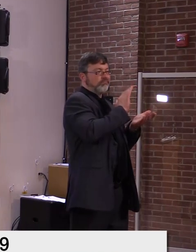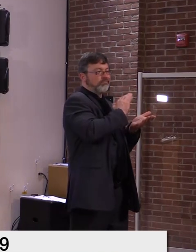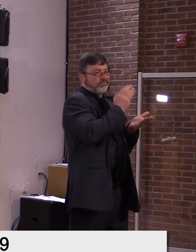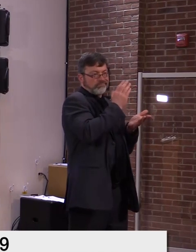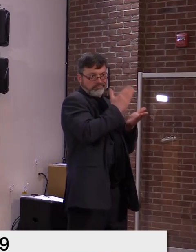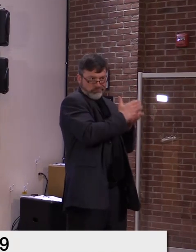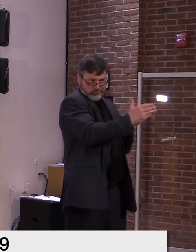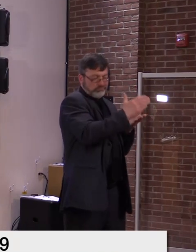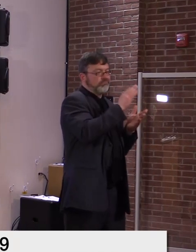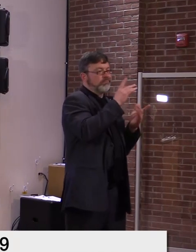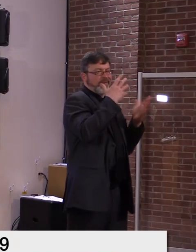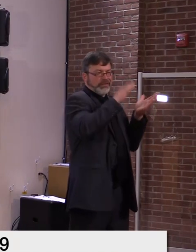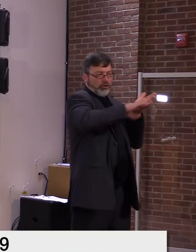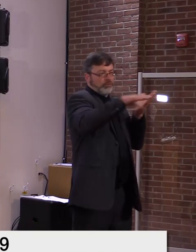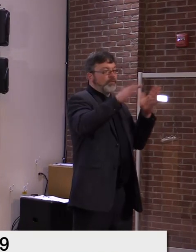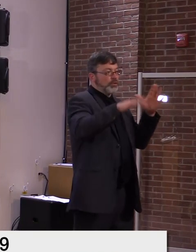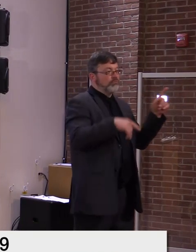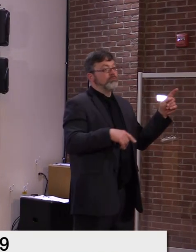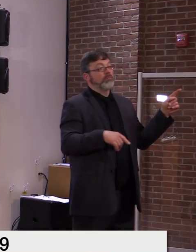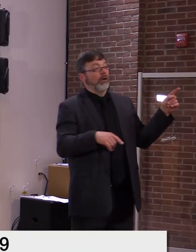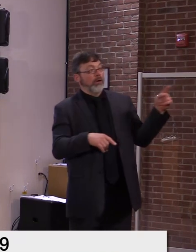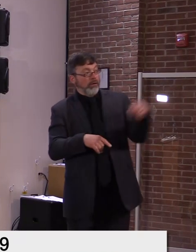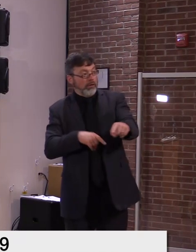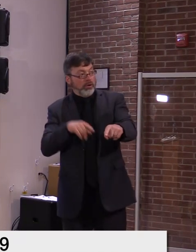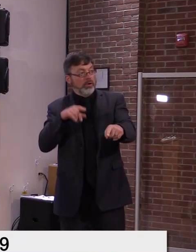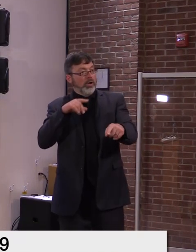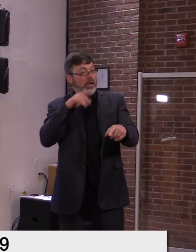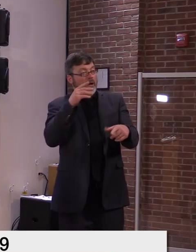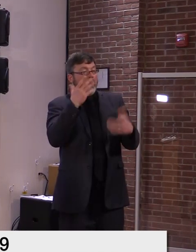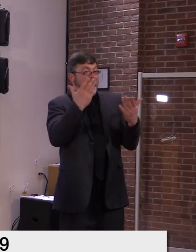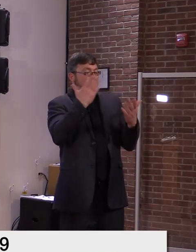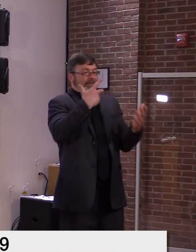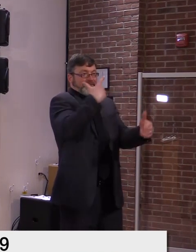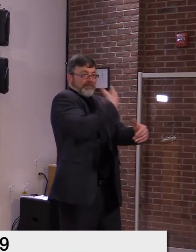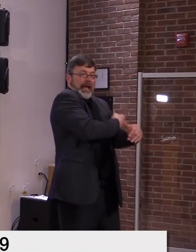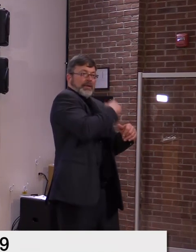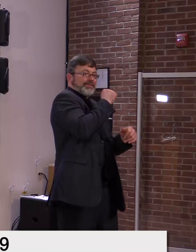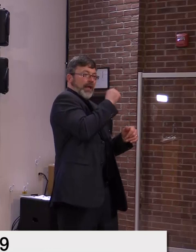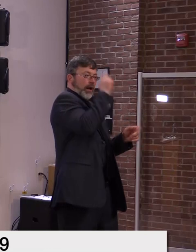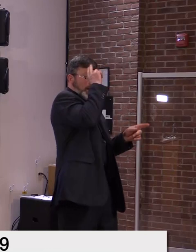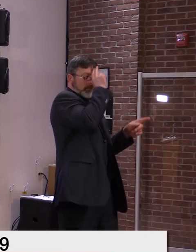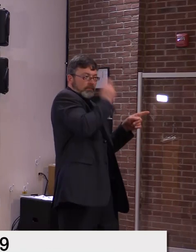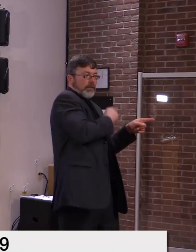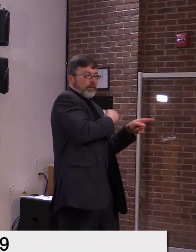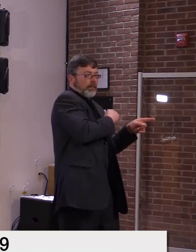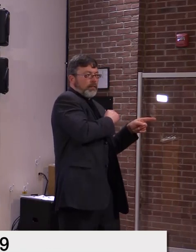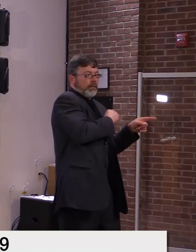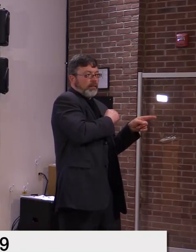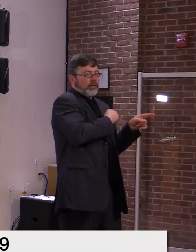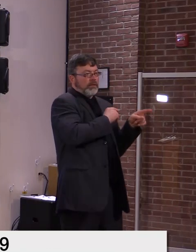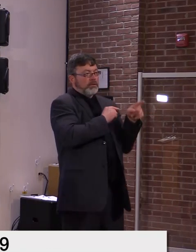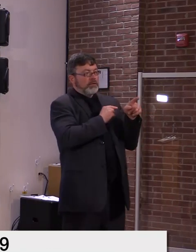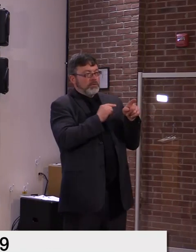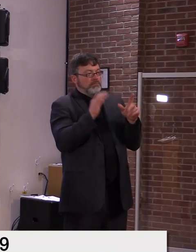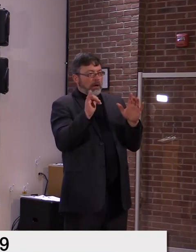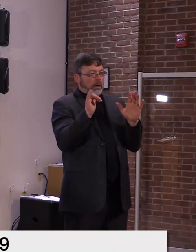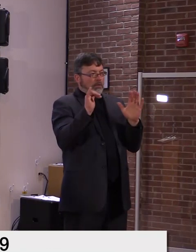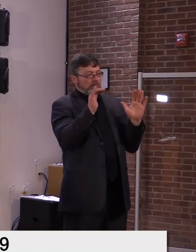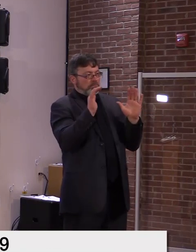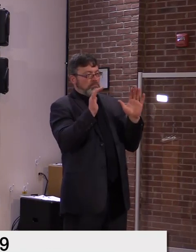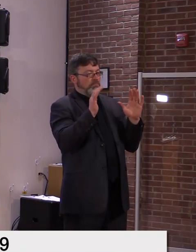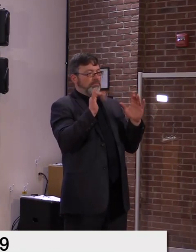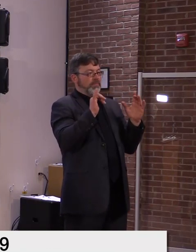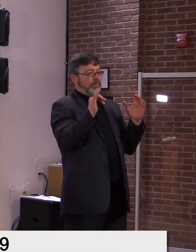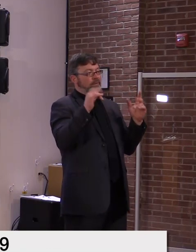using some of the system that we built up through home health is homebound